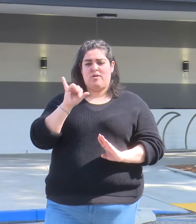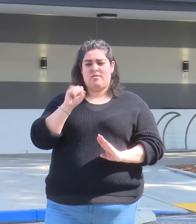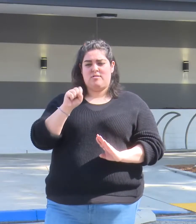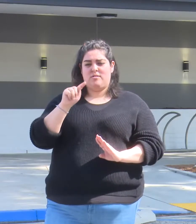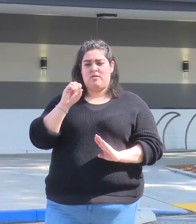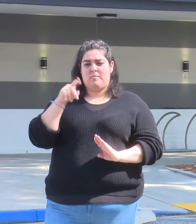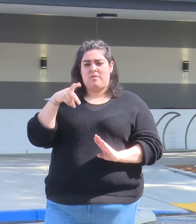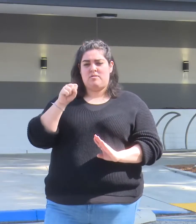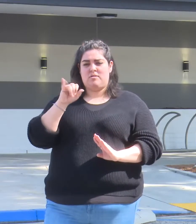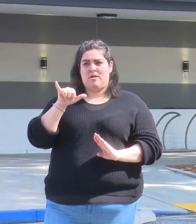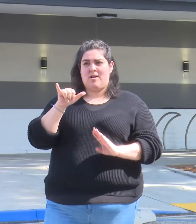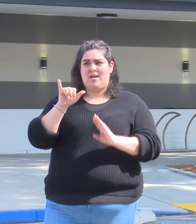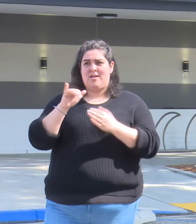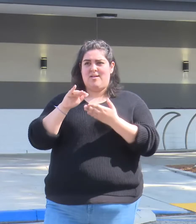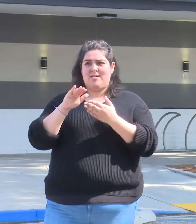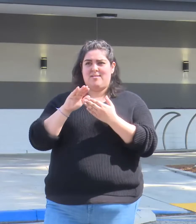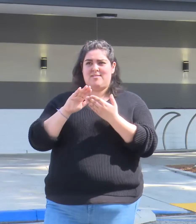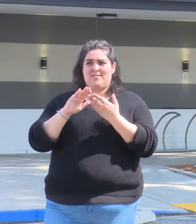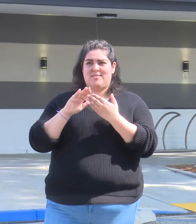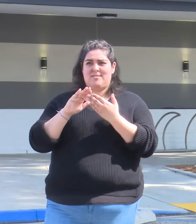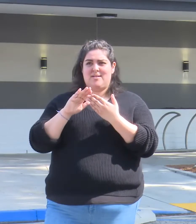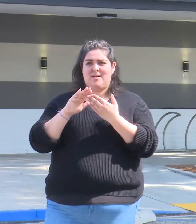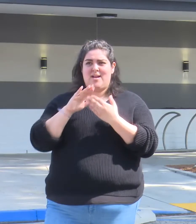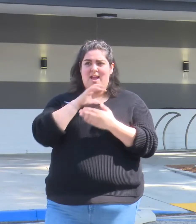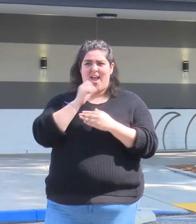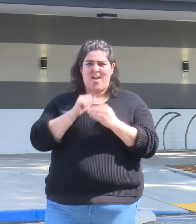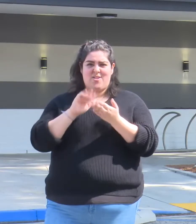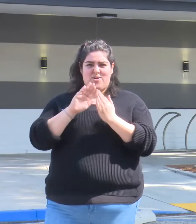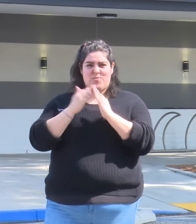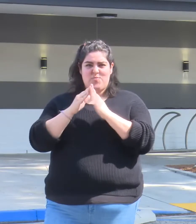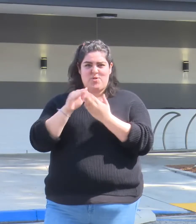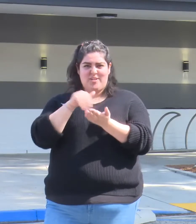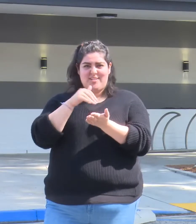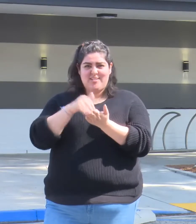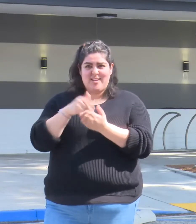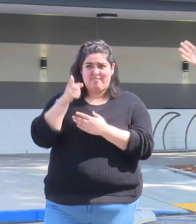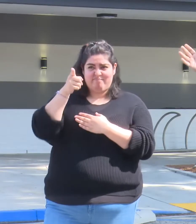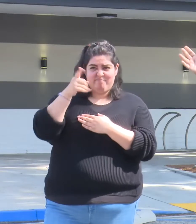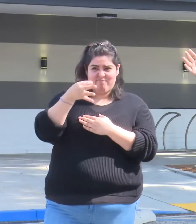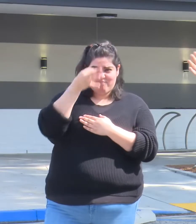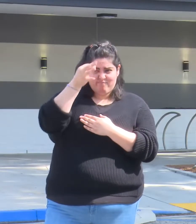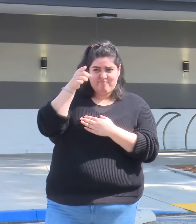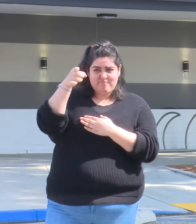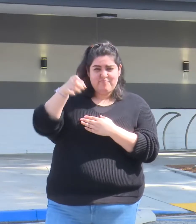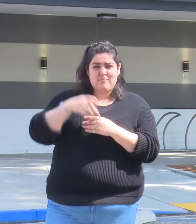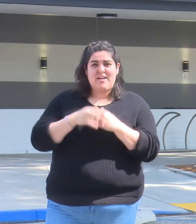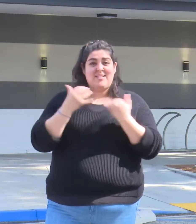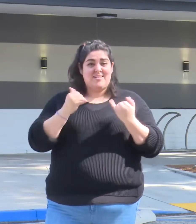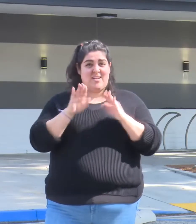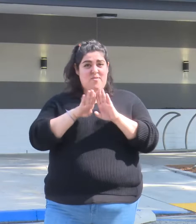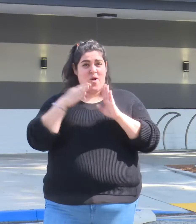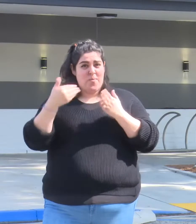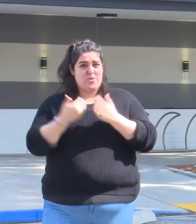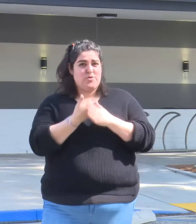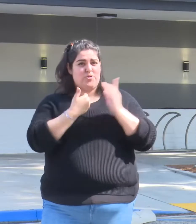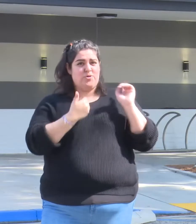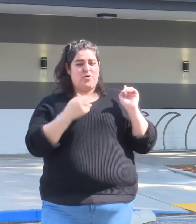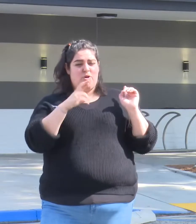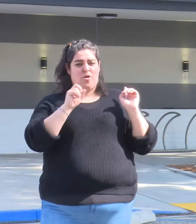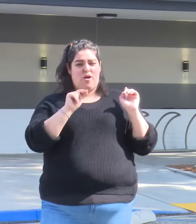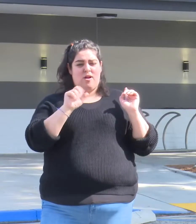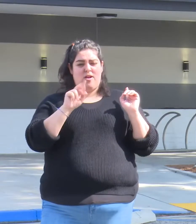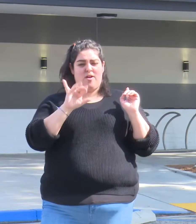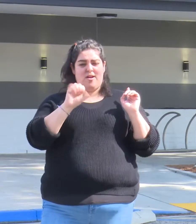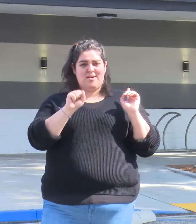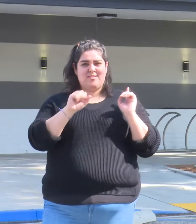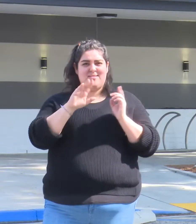is a beautiful, iconic space. You know, today we're opening the Ronald Arias Health Equity Center, and we'll talk a bit about health